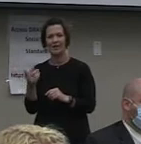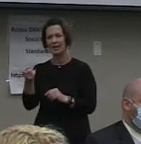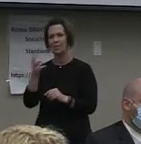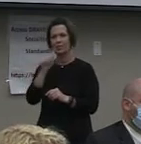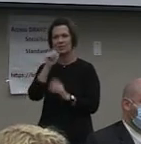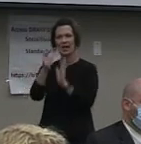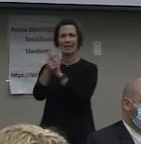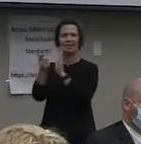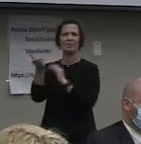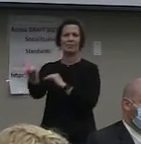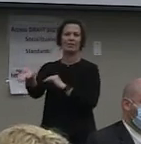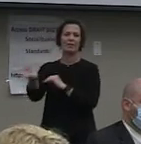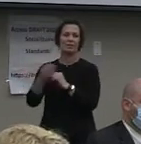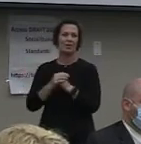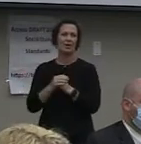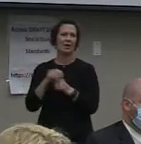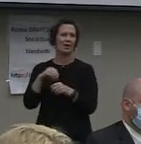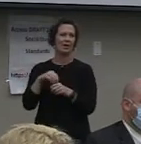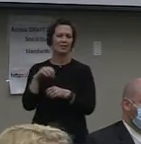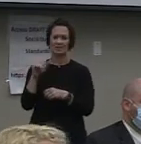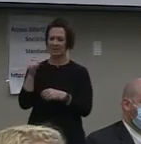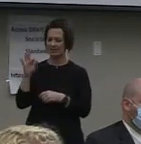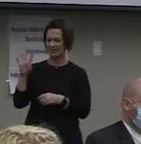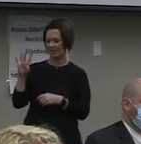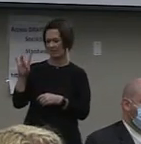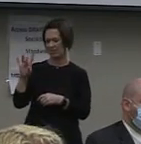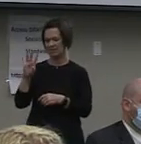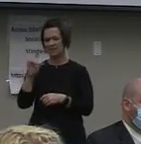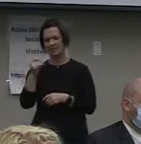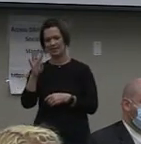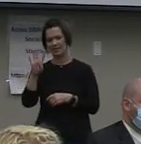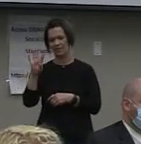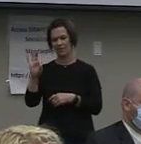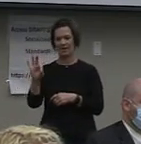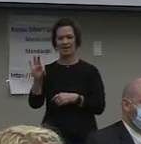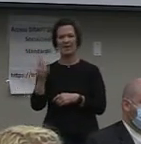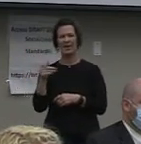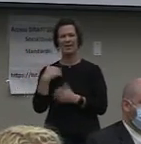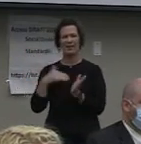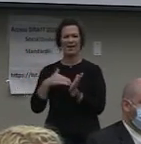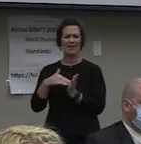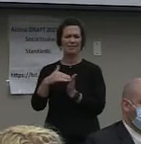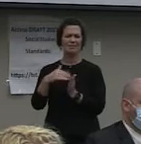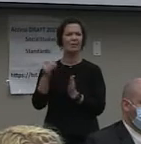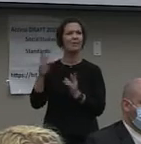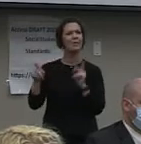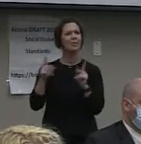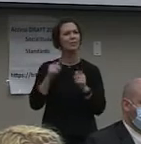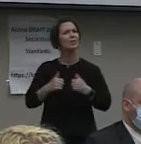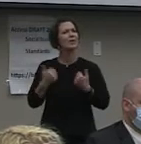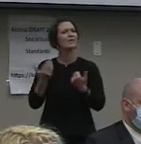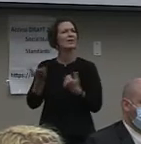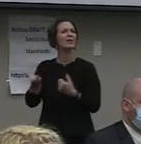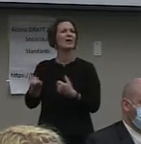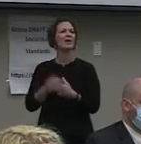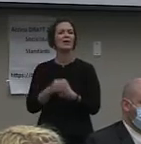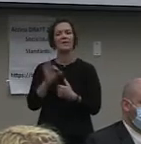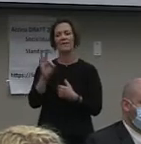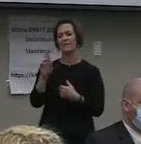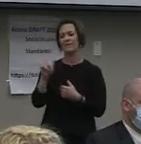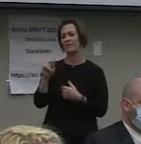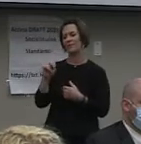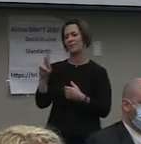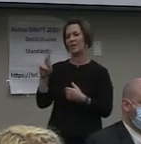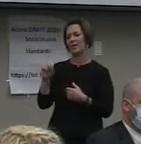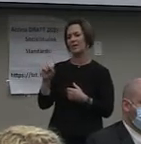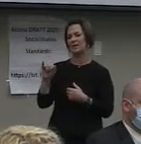casinos operating in, say, 1948, 1949. They had thousands of people there. Frank Sinatra would come and sing